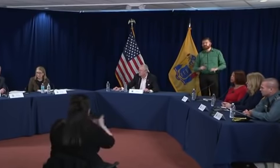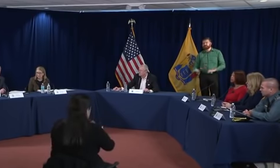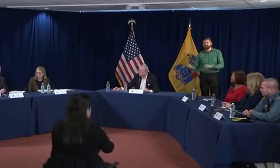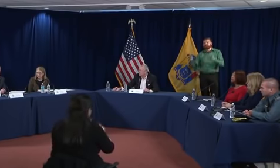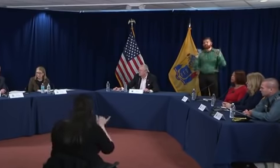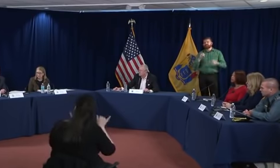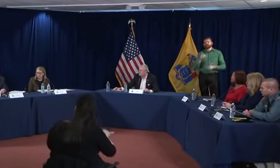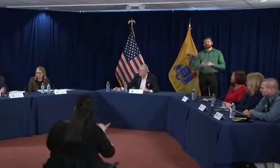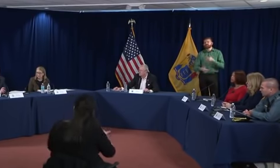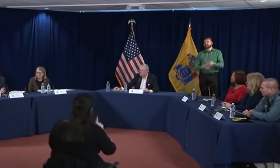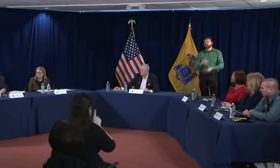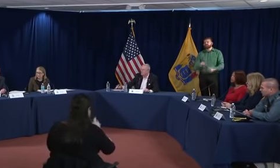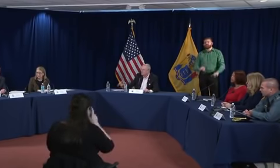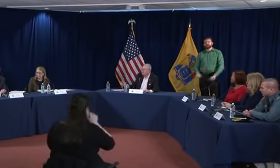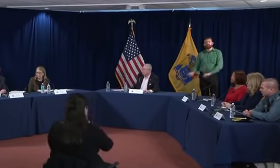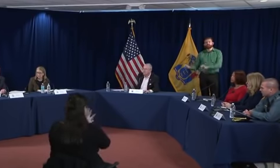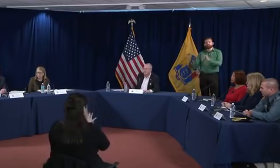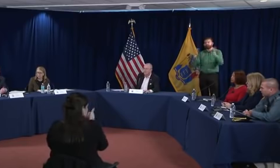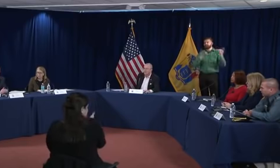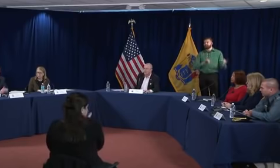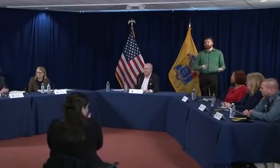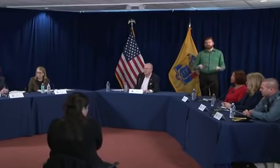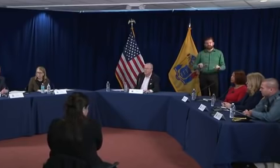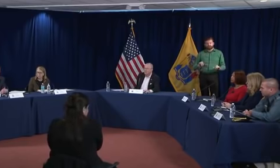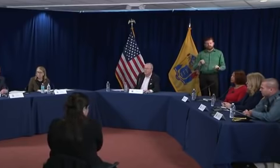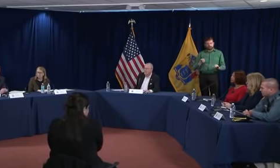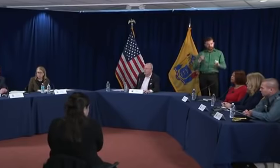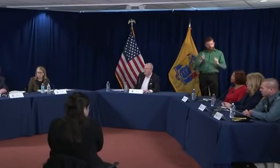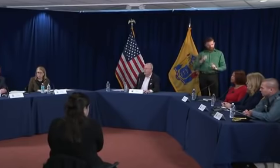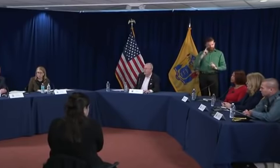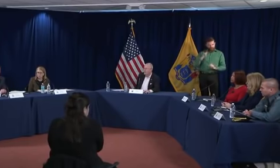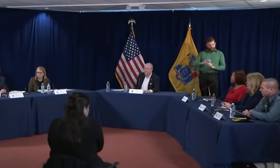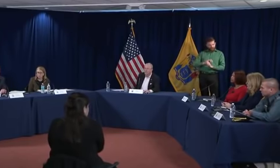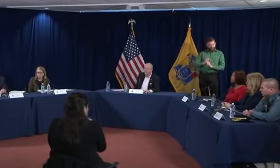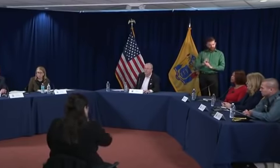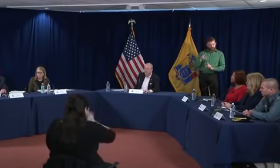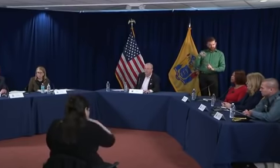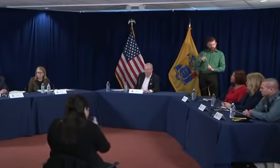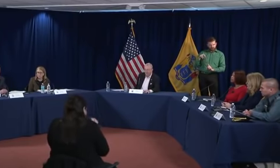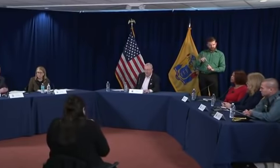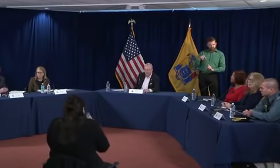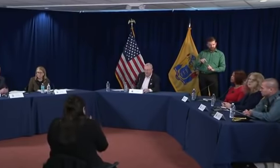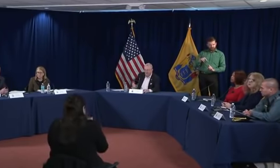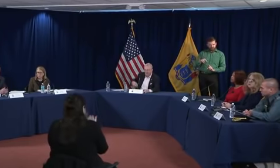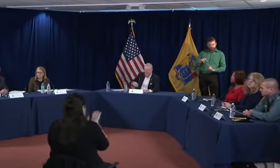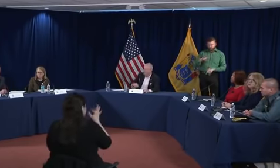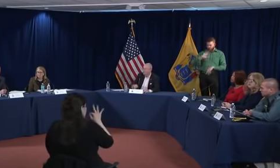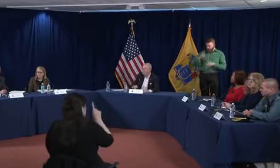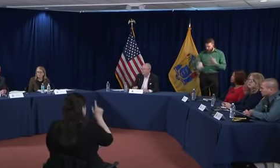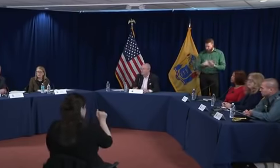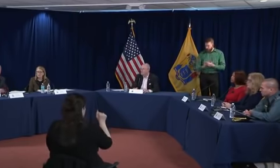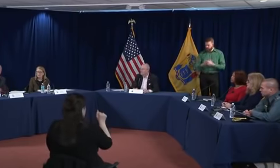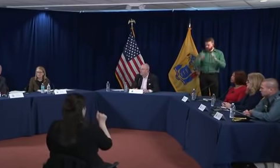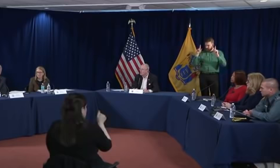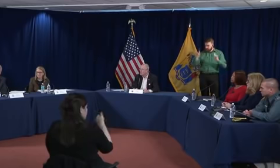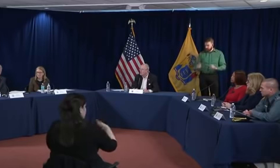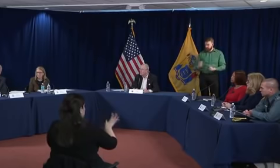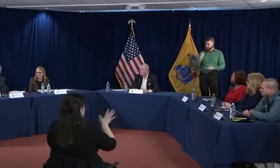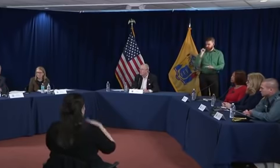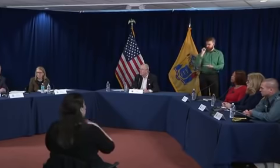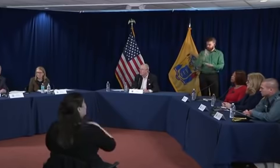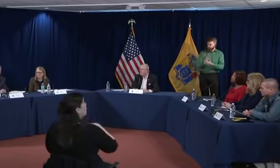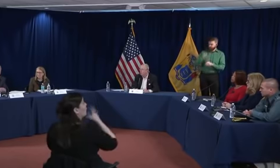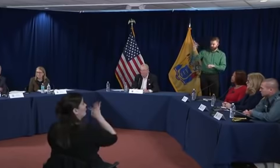the virus itself. These tests are all need to be approved through the FDA before, you just can't go out there and say, hey, I want to run this